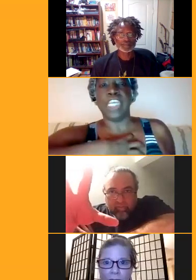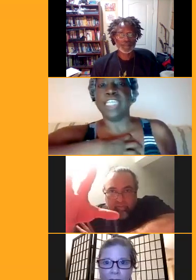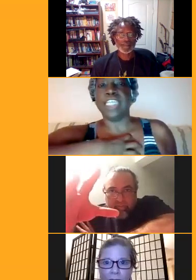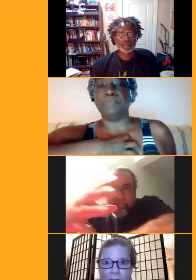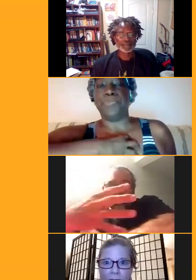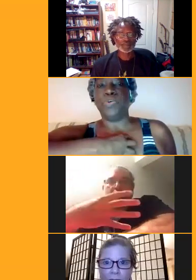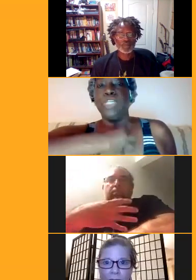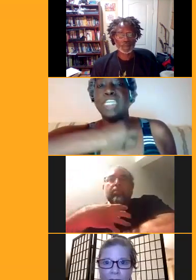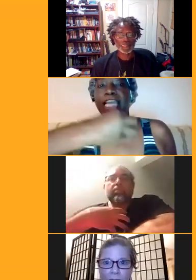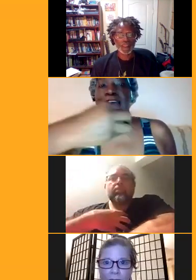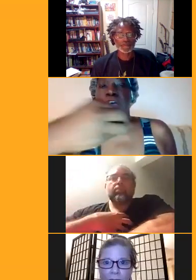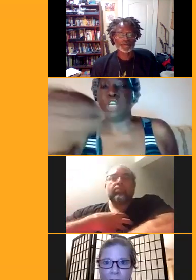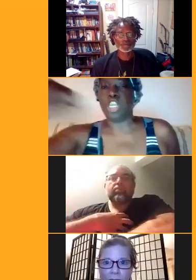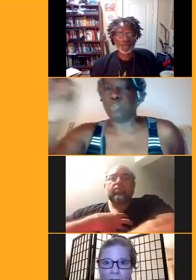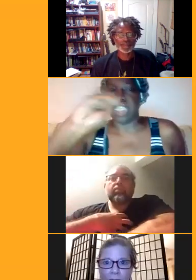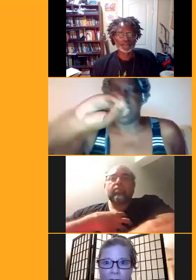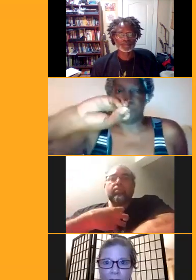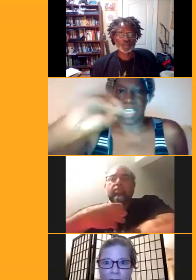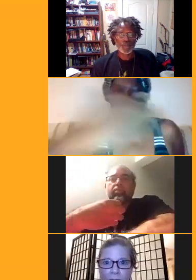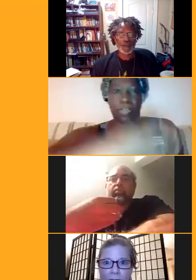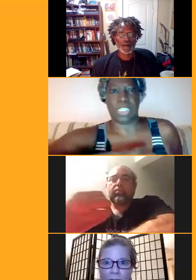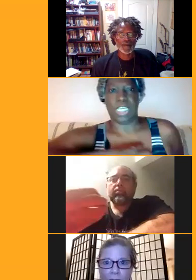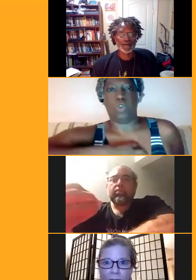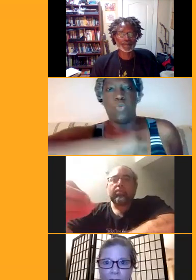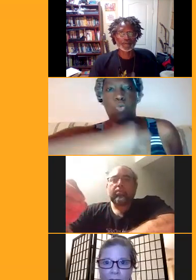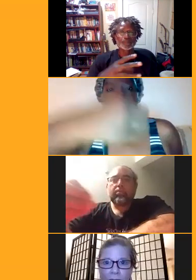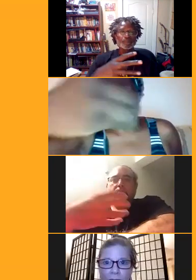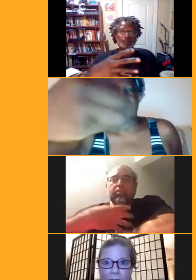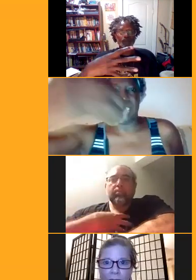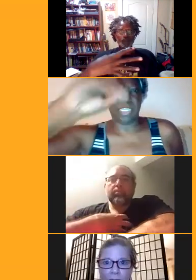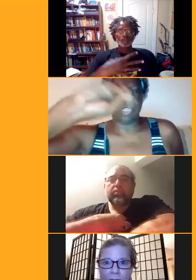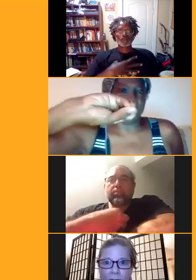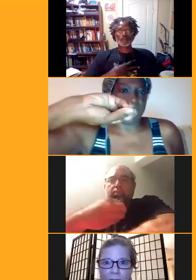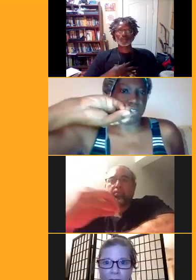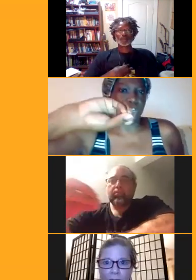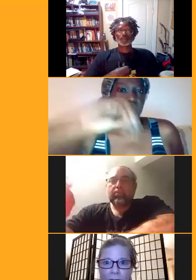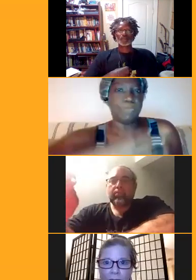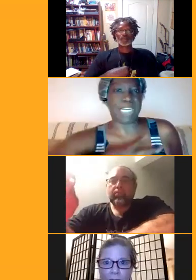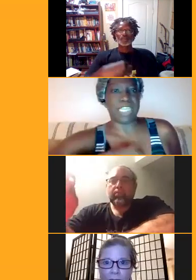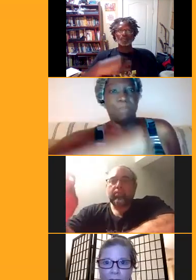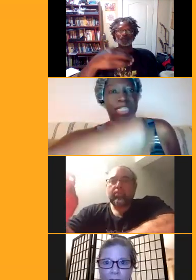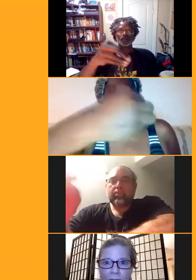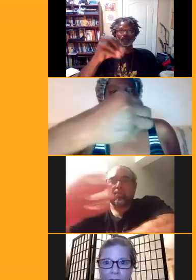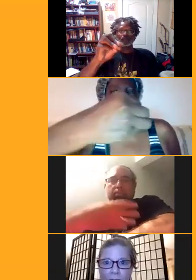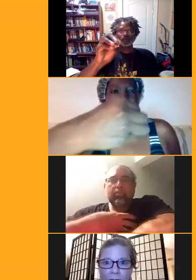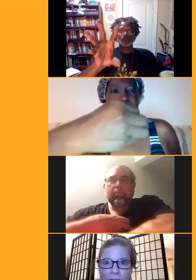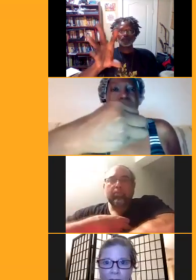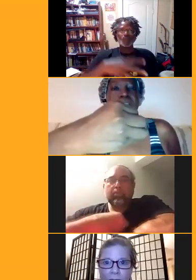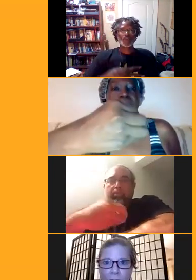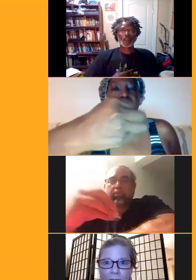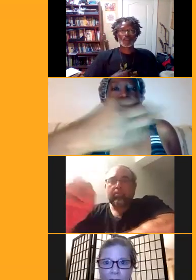your chest and pulling out, closing your fingers. White. Your fingers are closed by the time it's here.